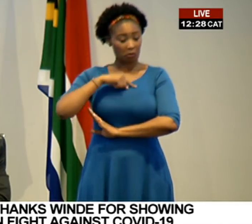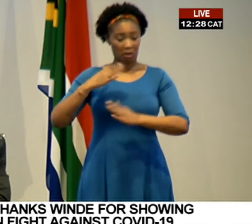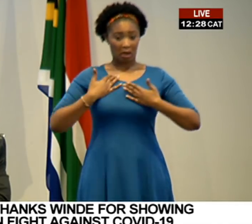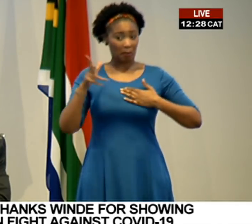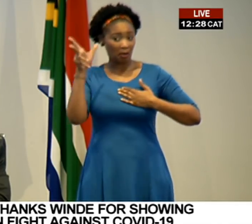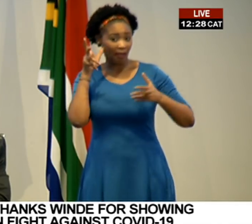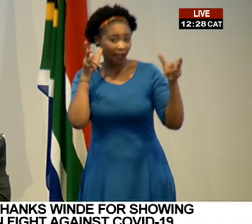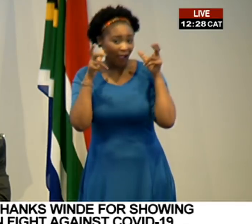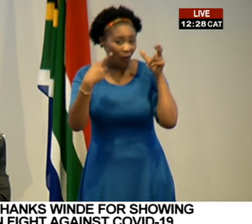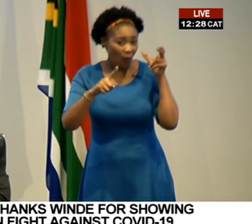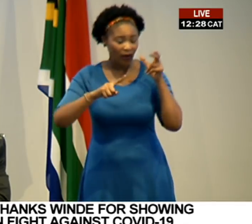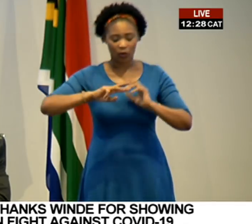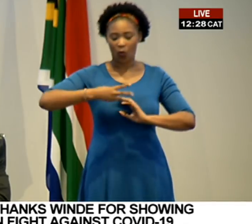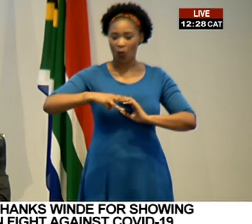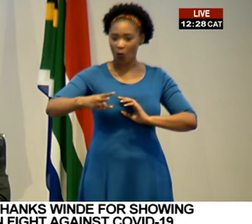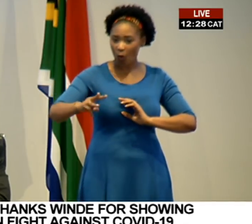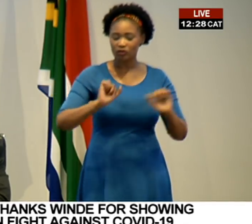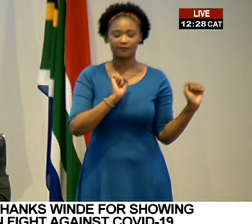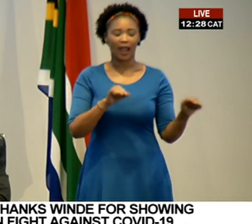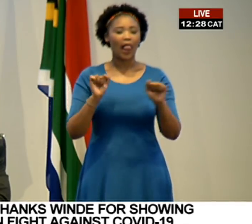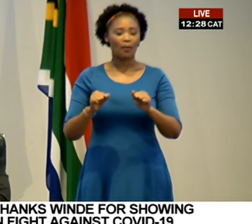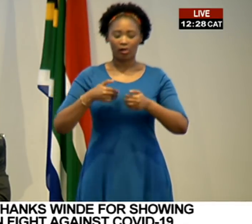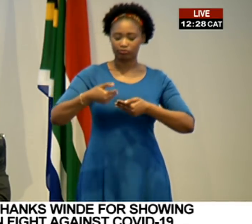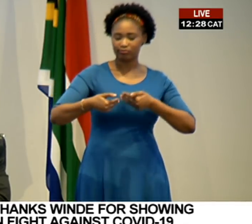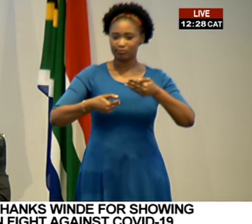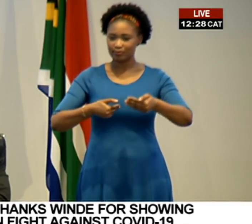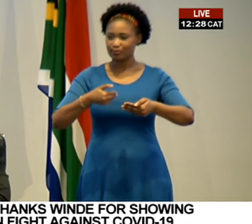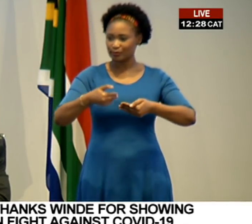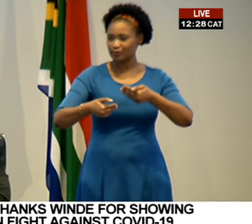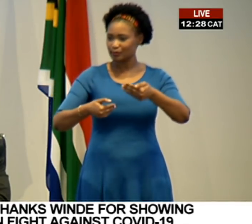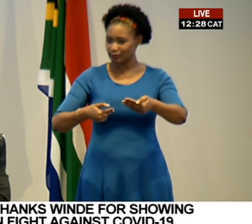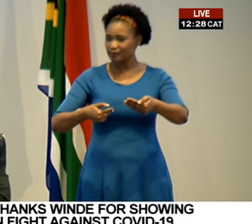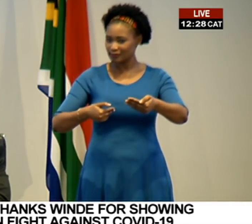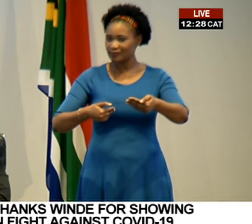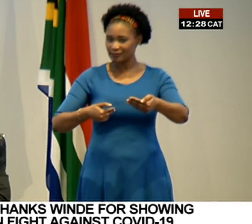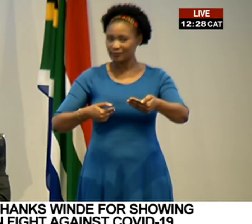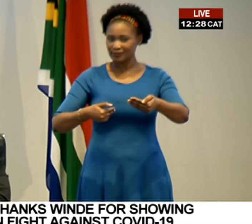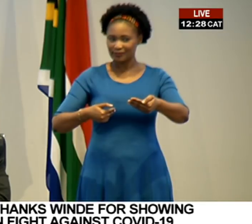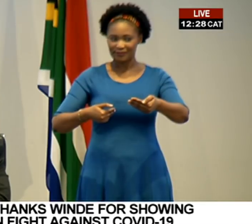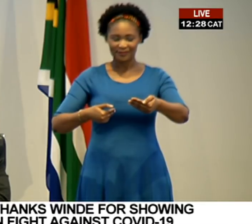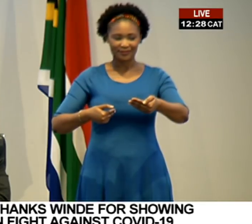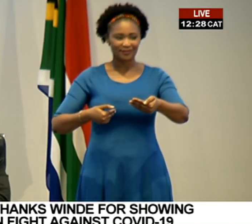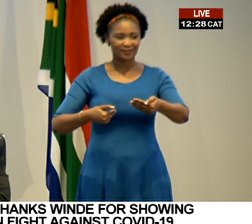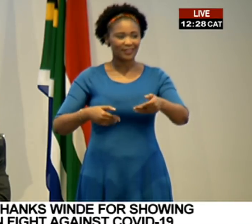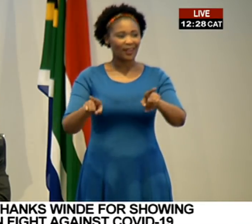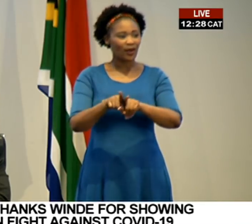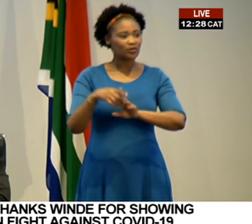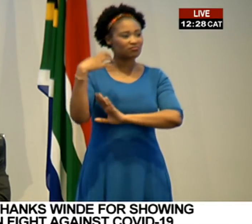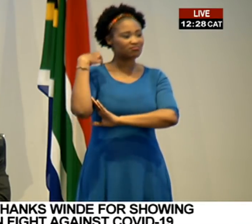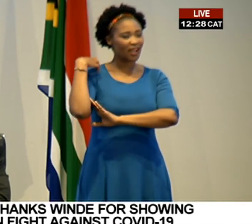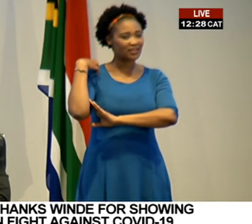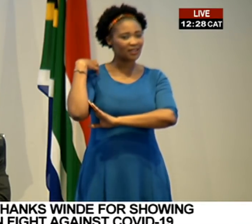that water is being made available on an ongoing basis, and that is pleasing. And Minister